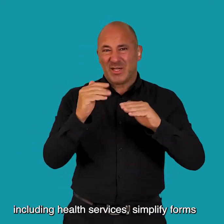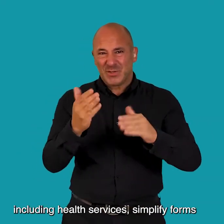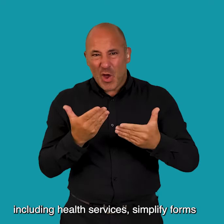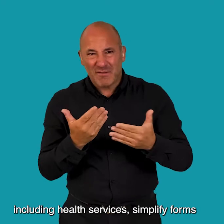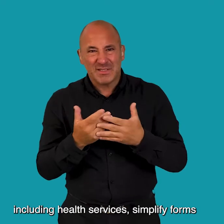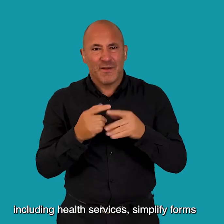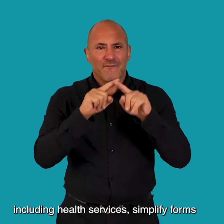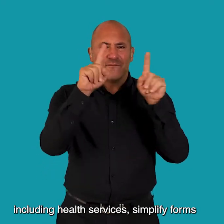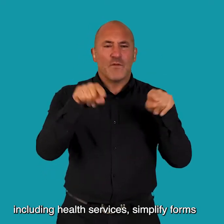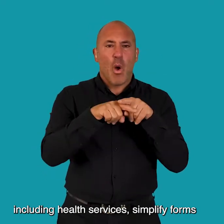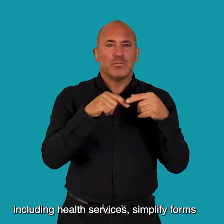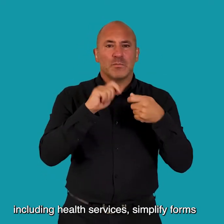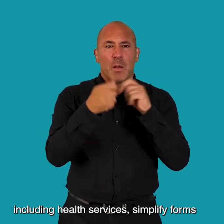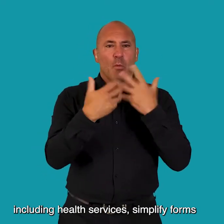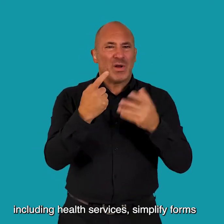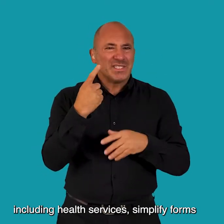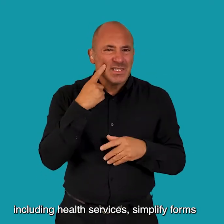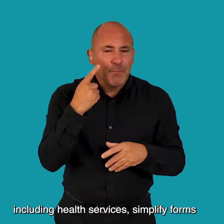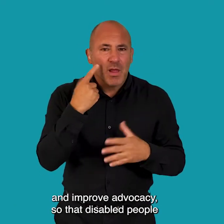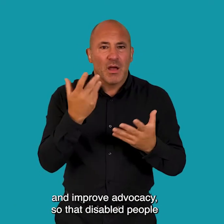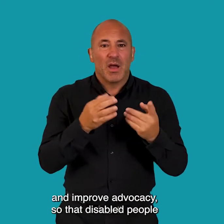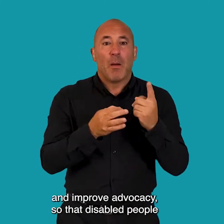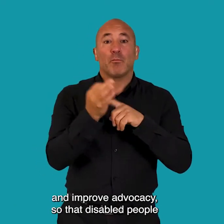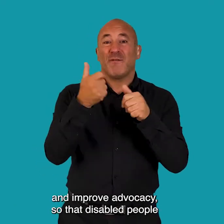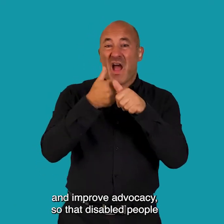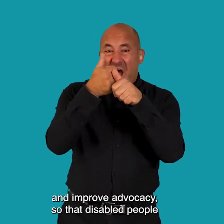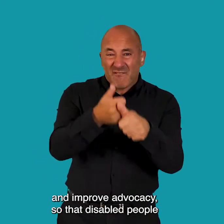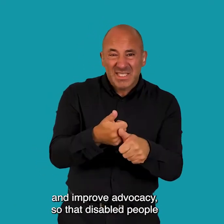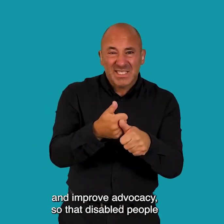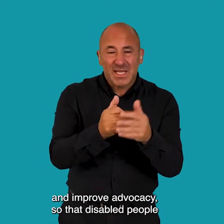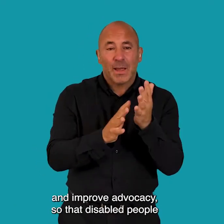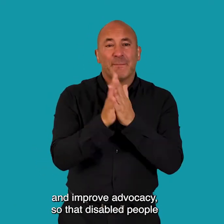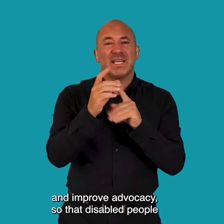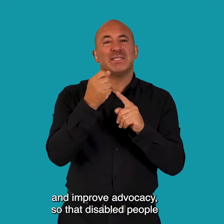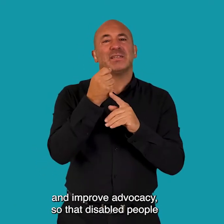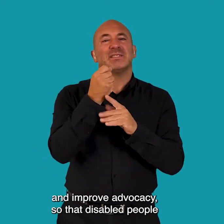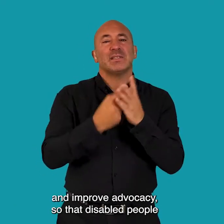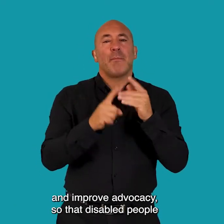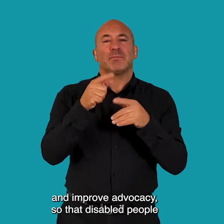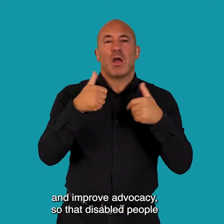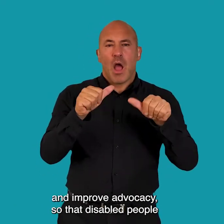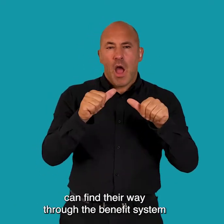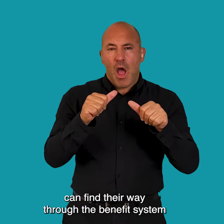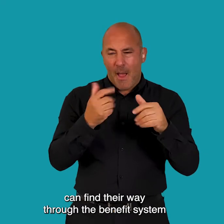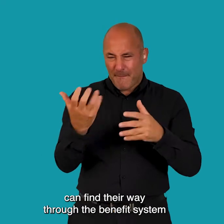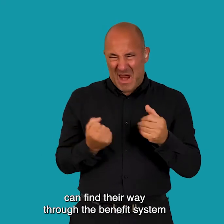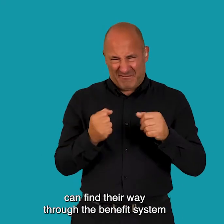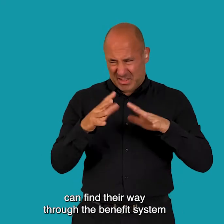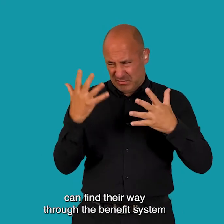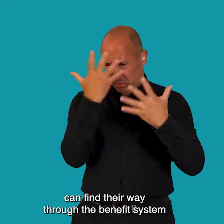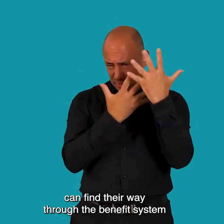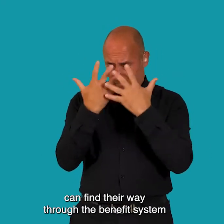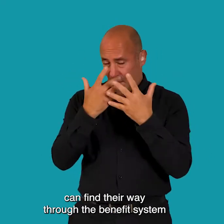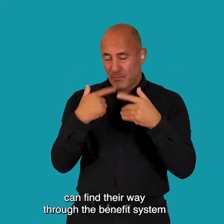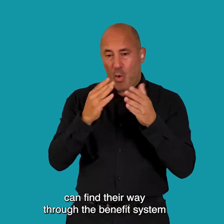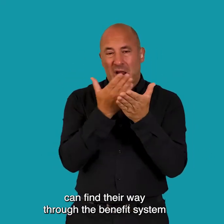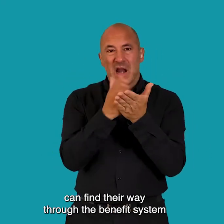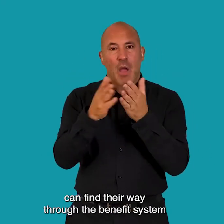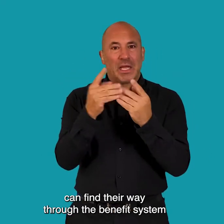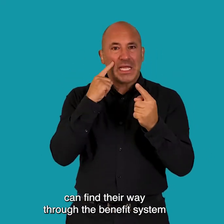services, simplify forms and improve advocacy, so that disabled people can find their way through the benefit system